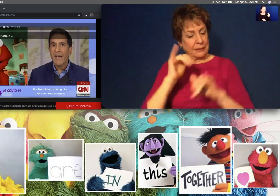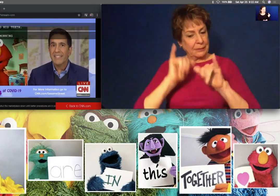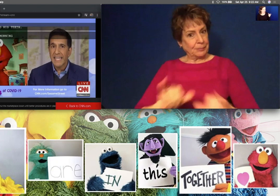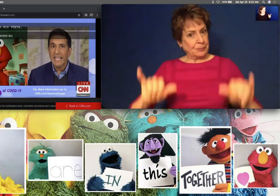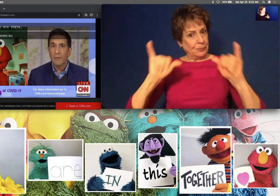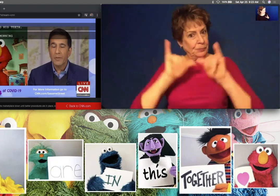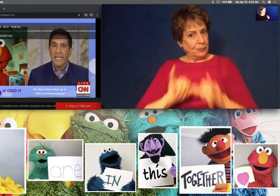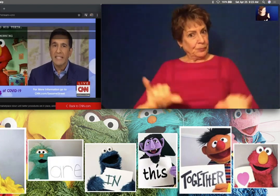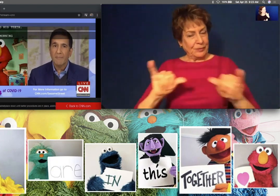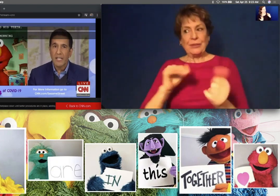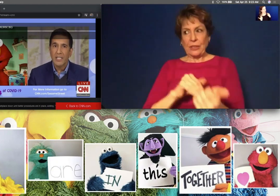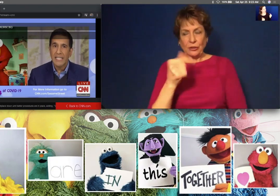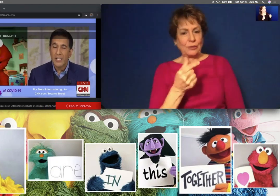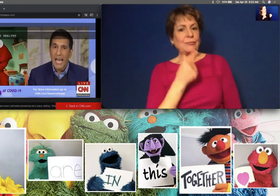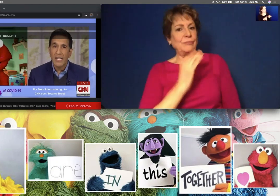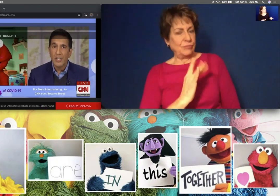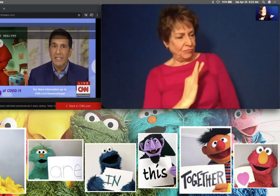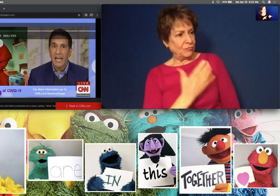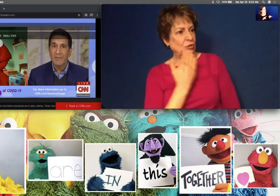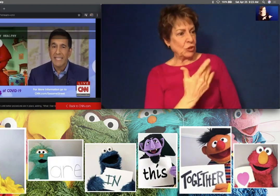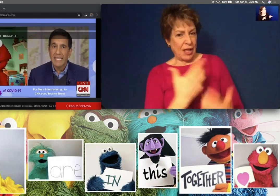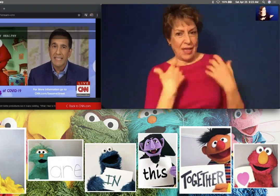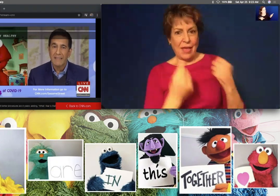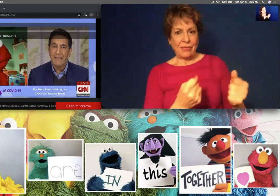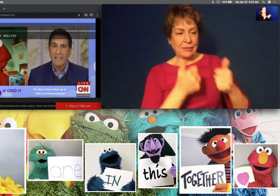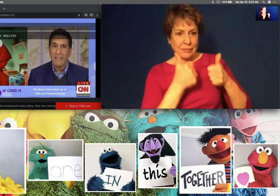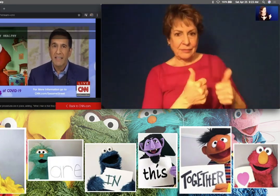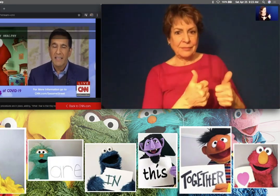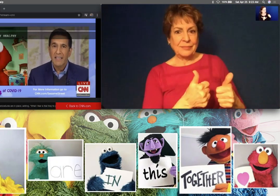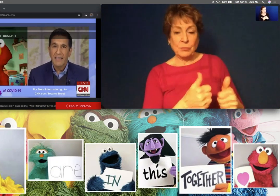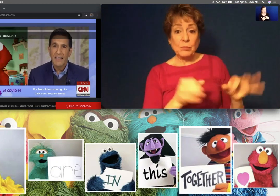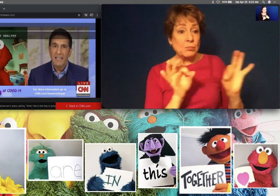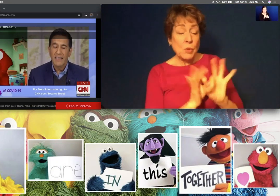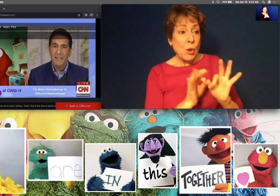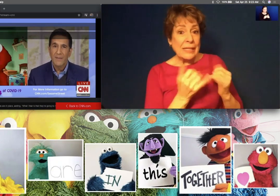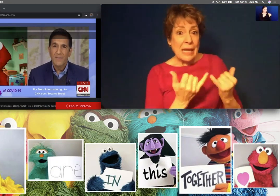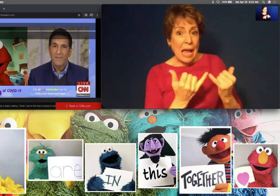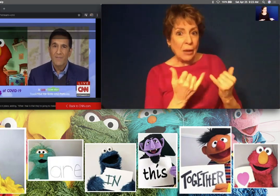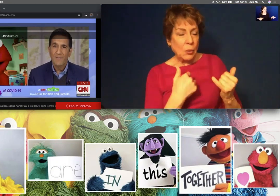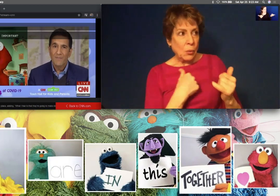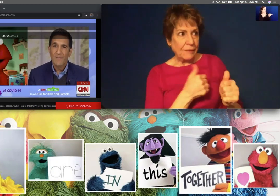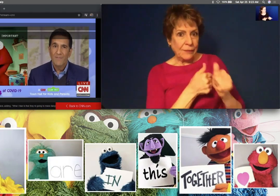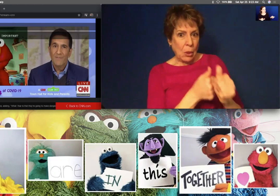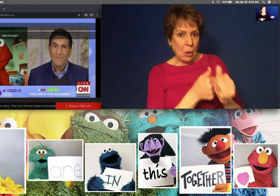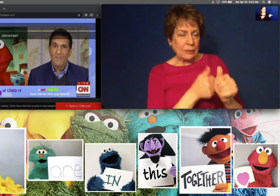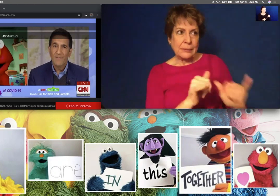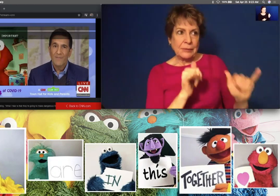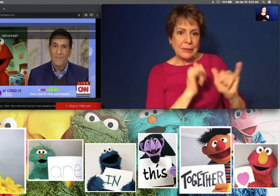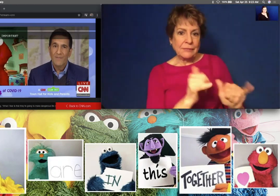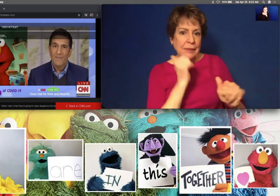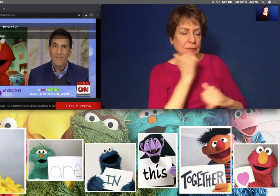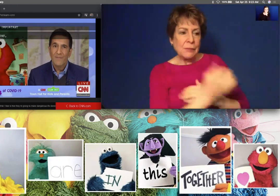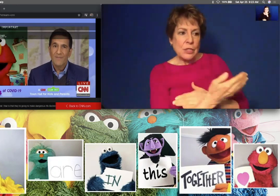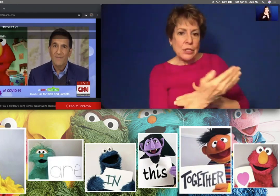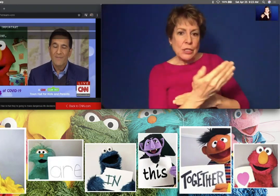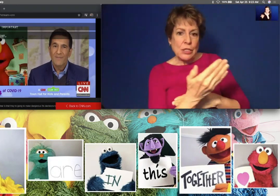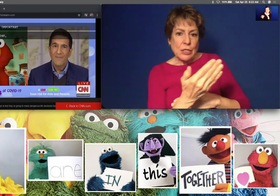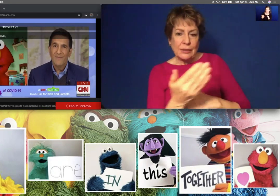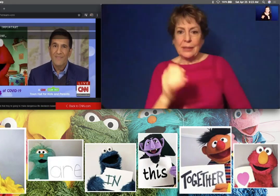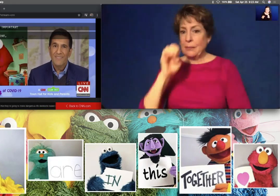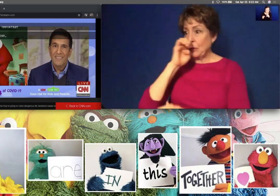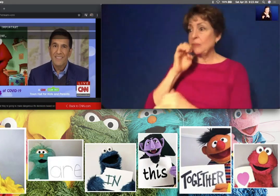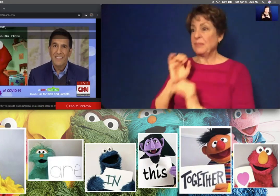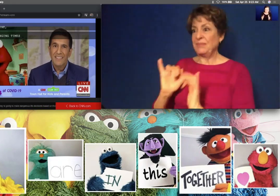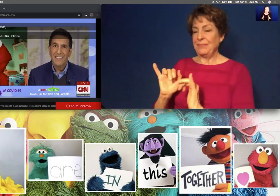important to have a daily routine, especially in challenging times like these. Yeah. Oh, after this, Elmo has playtime with